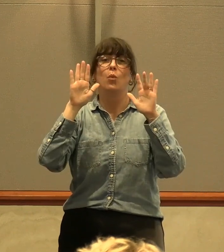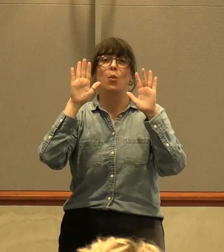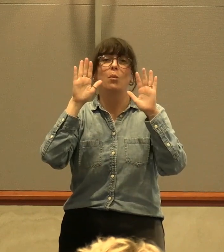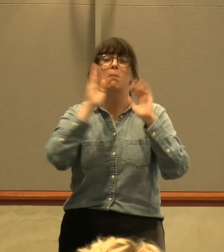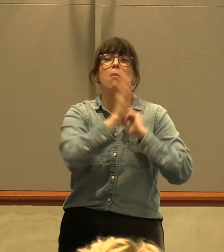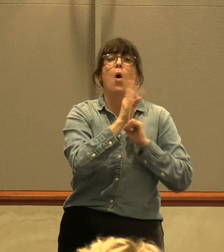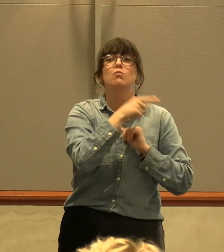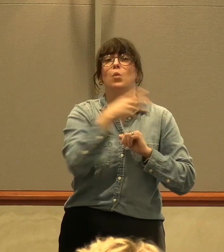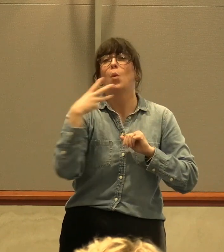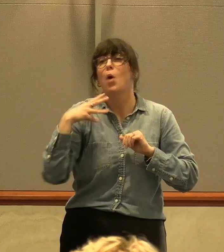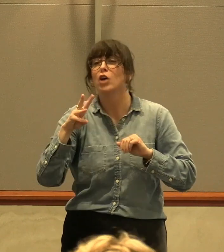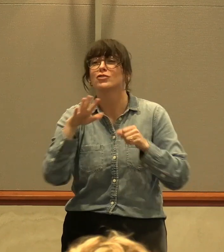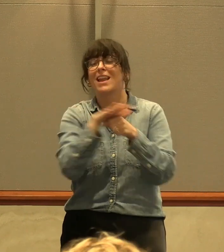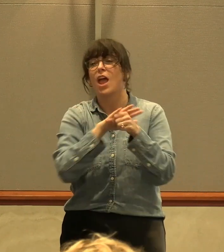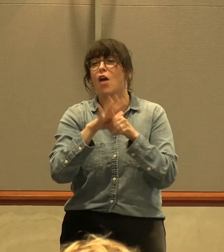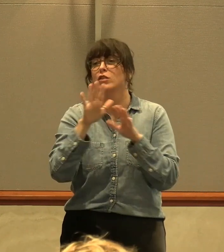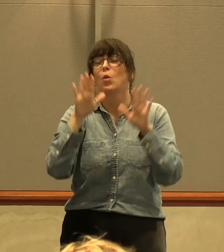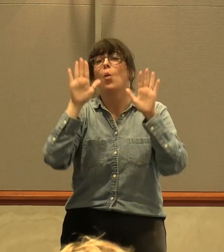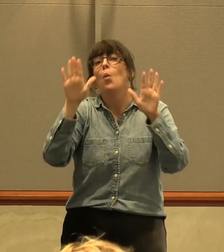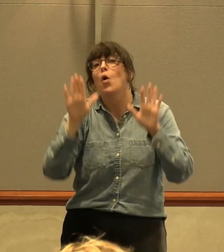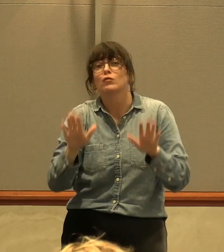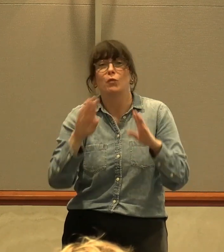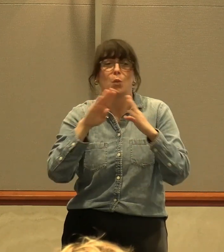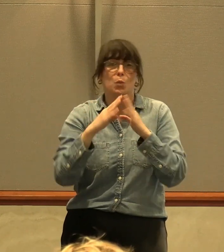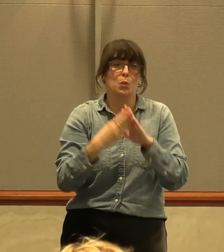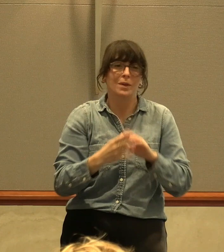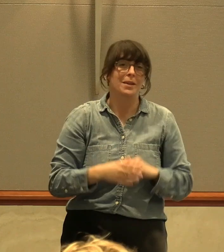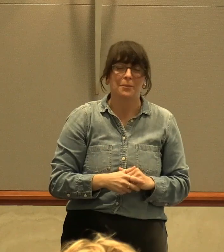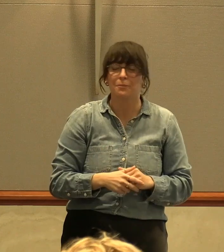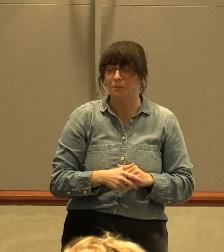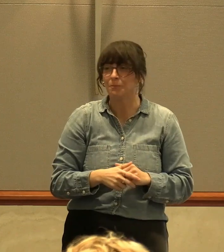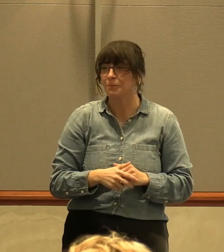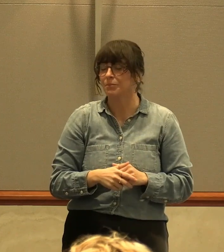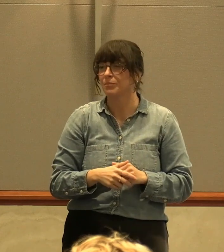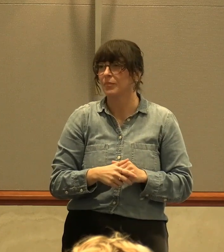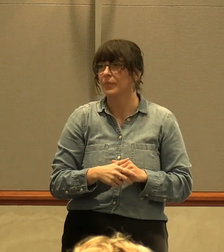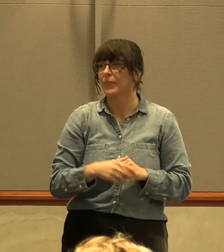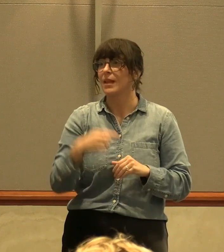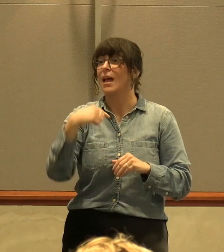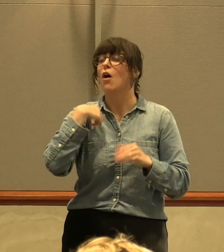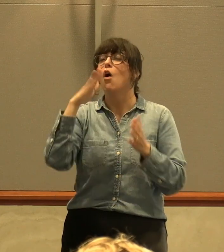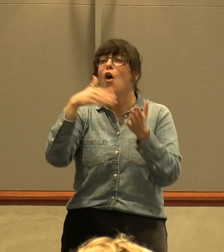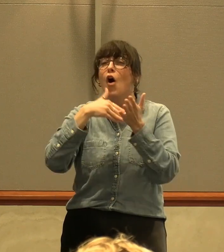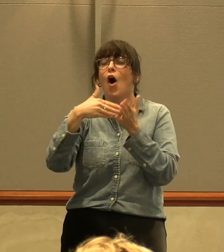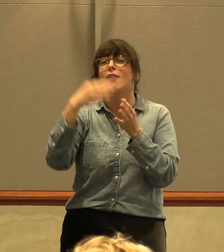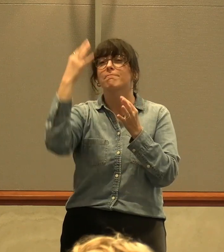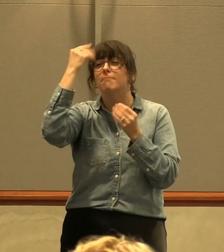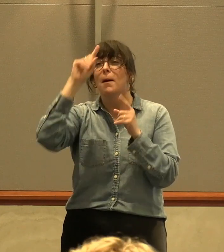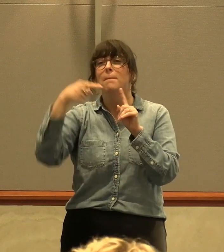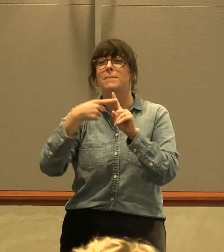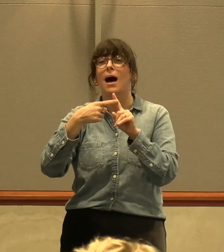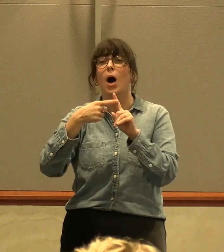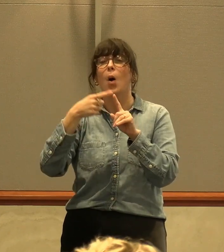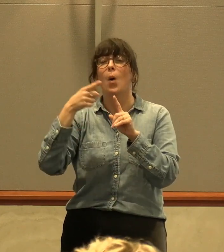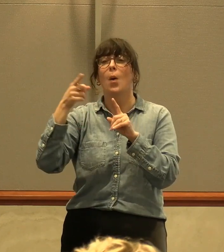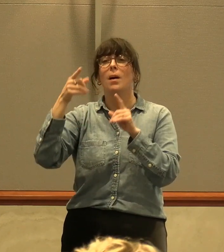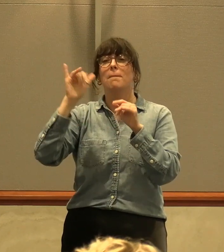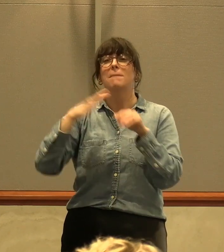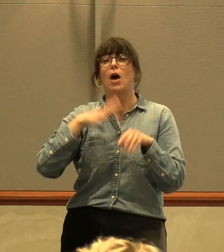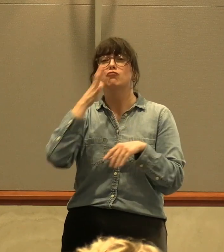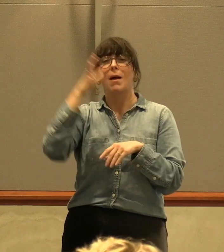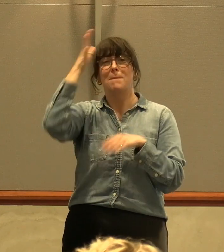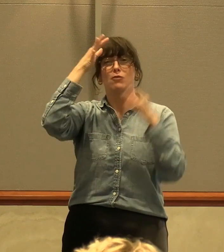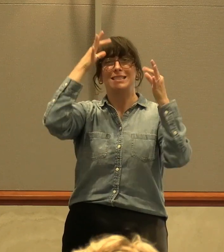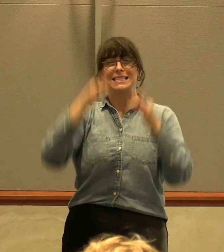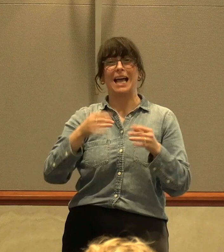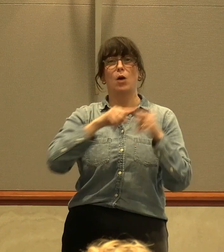the Baltimore-Washington area is a wonderful community. I often think about the decision made by my grandparents